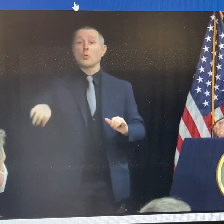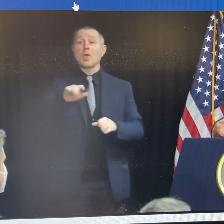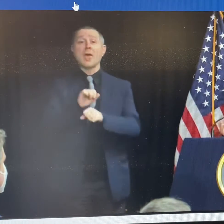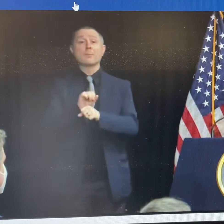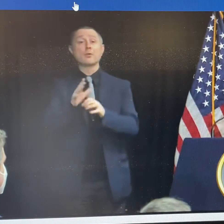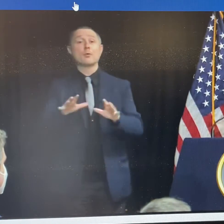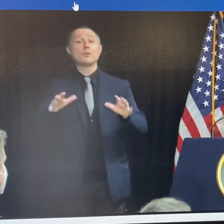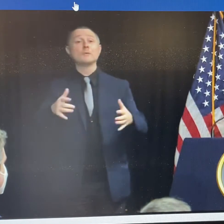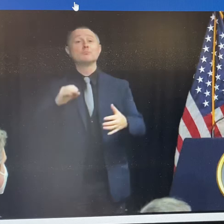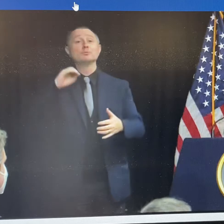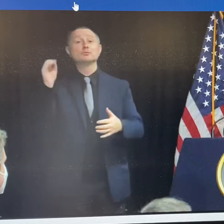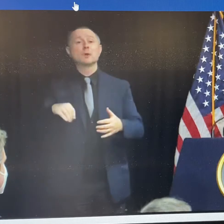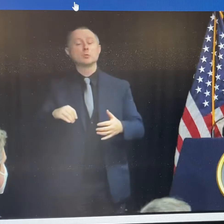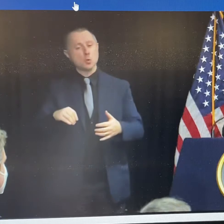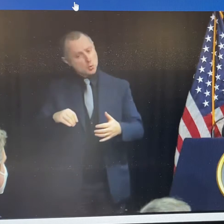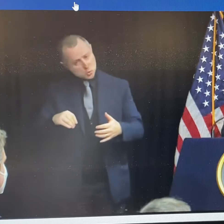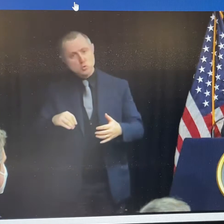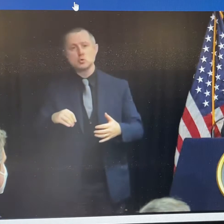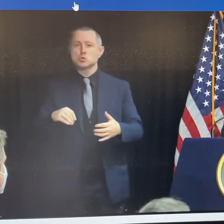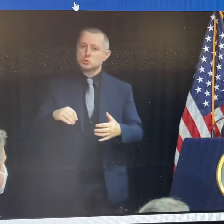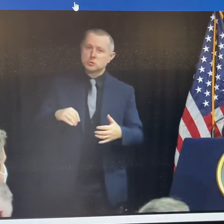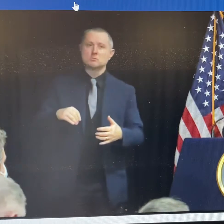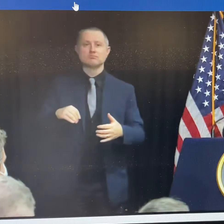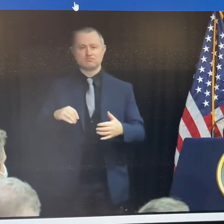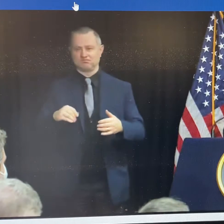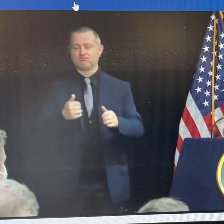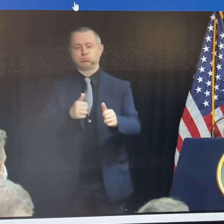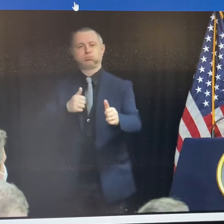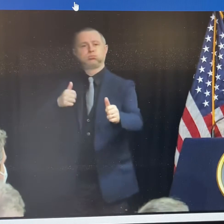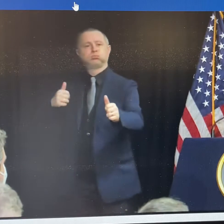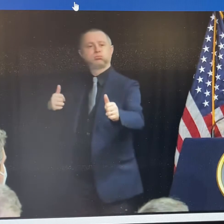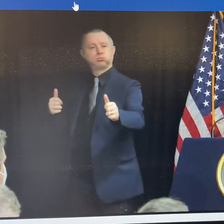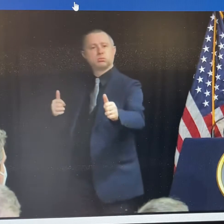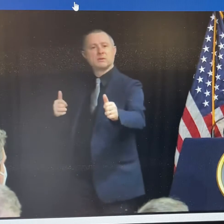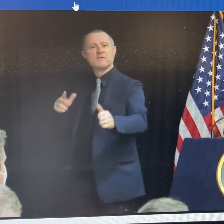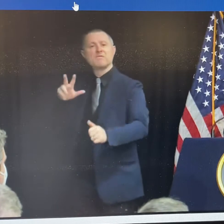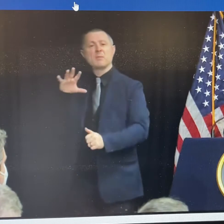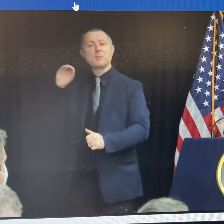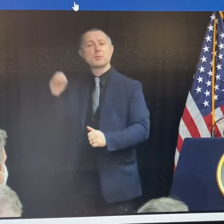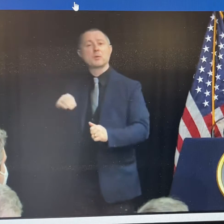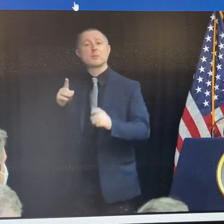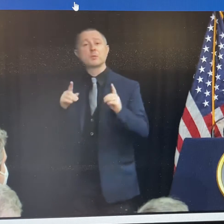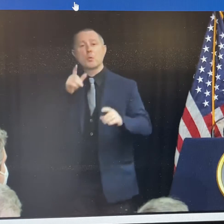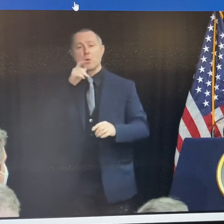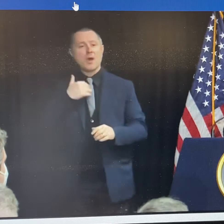not what they should be, look at the fact that 35% of people with disabilities,